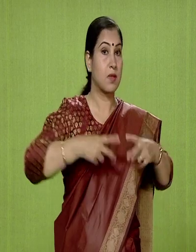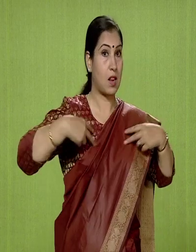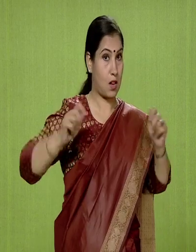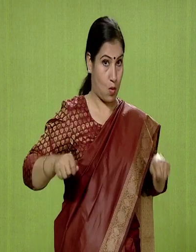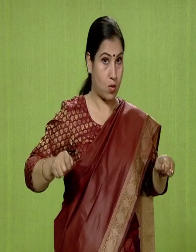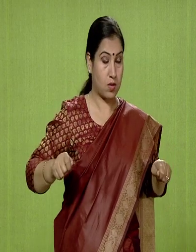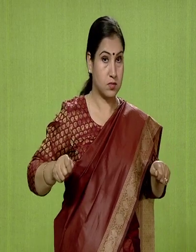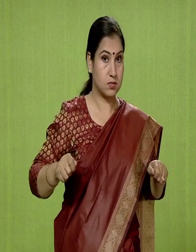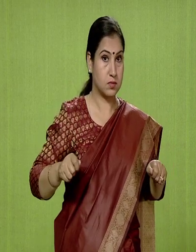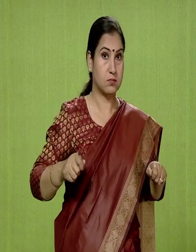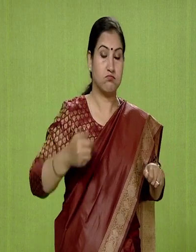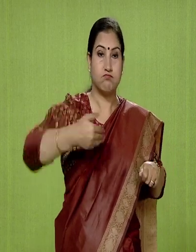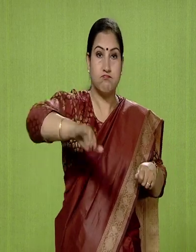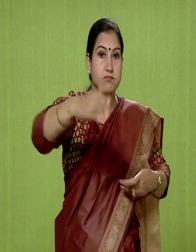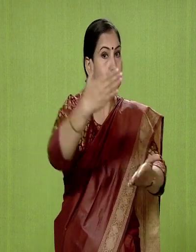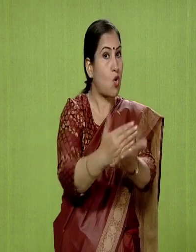lawyers stopped going to court,